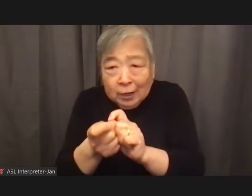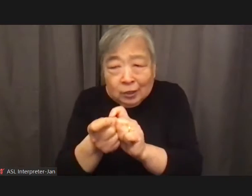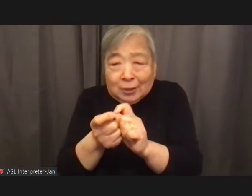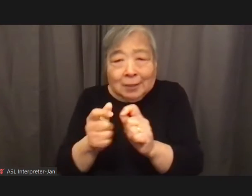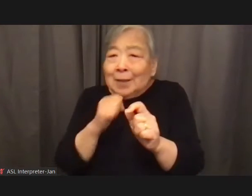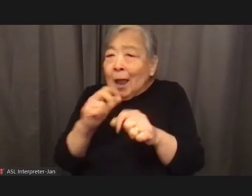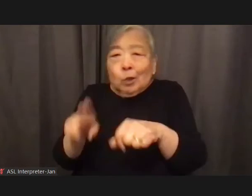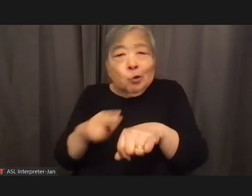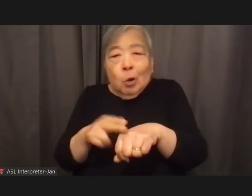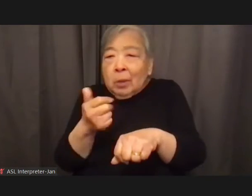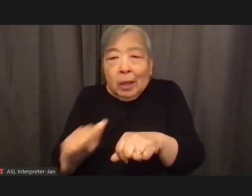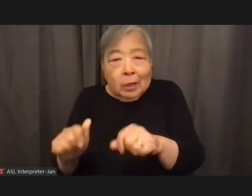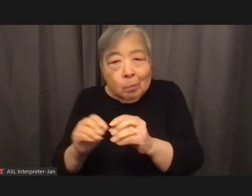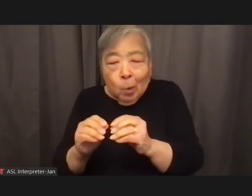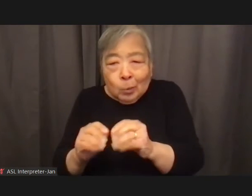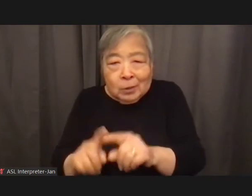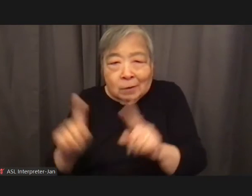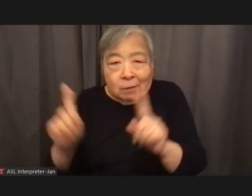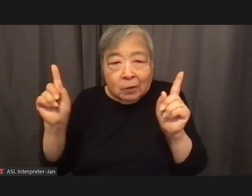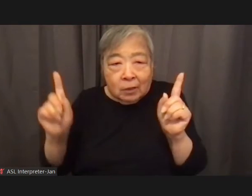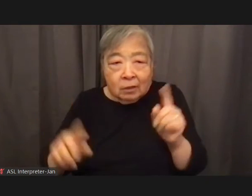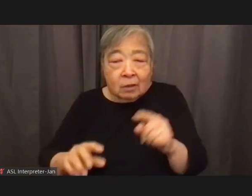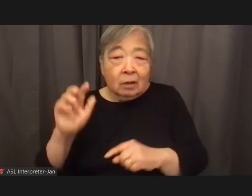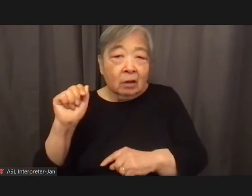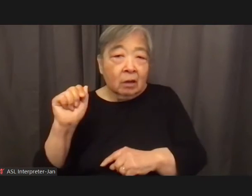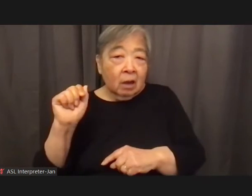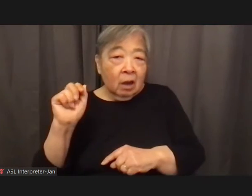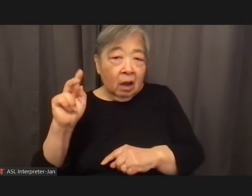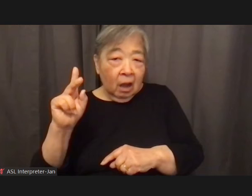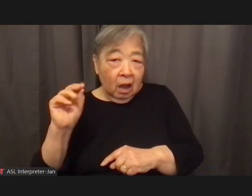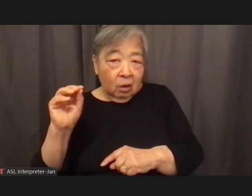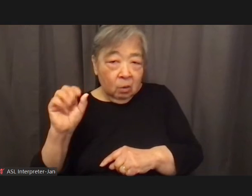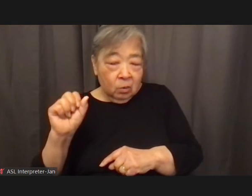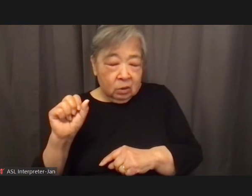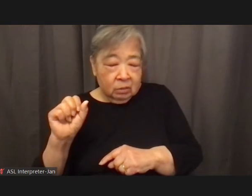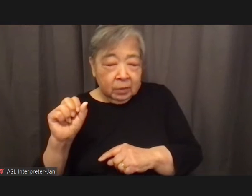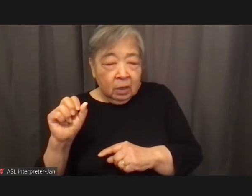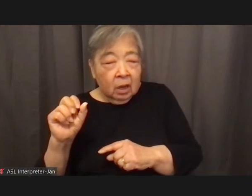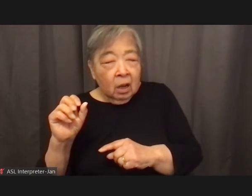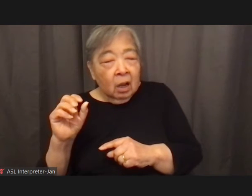women. By then, sorry, just to continue, but